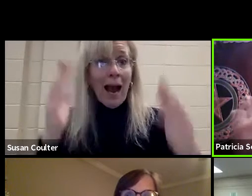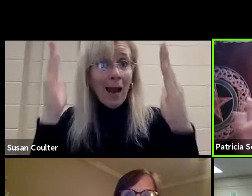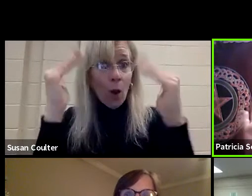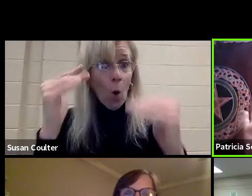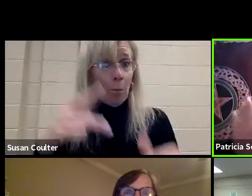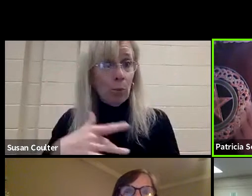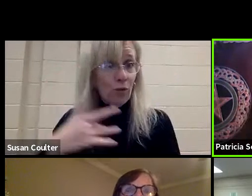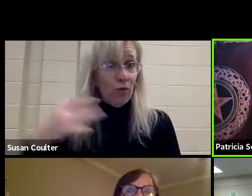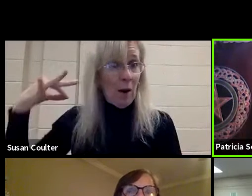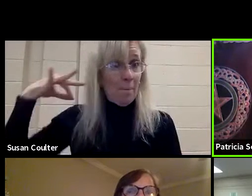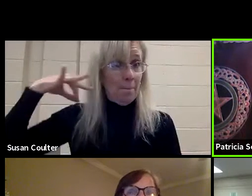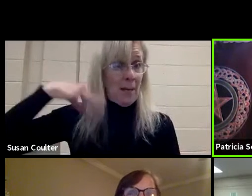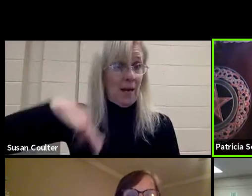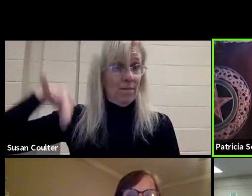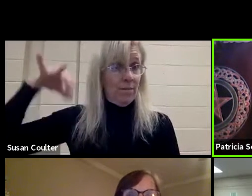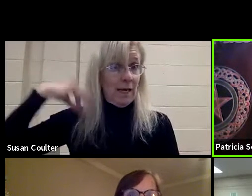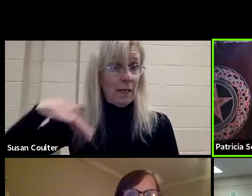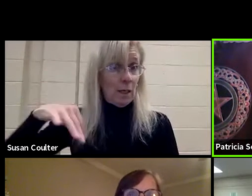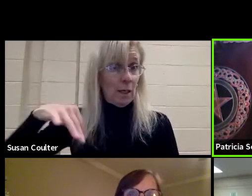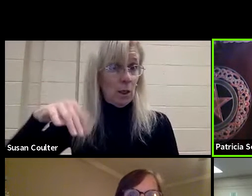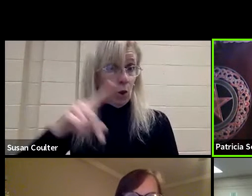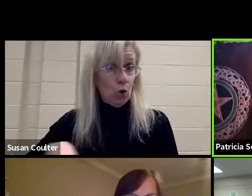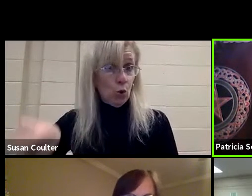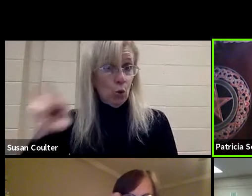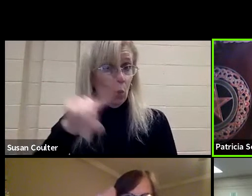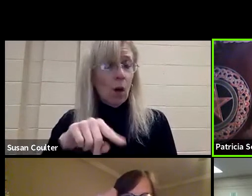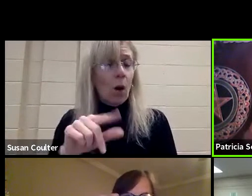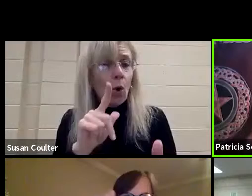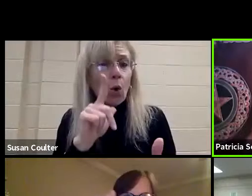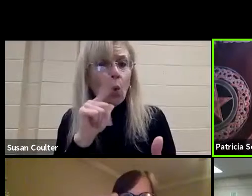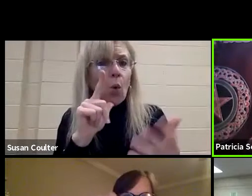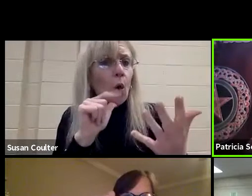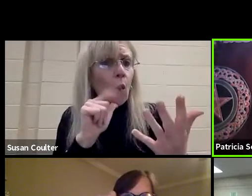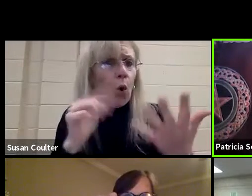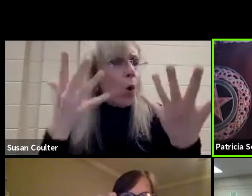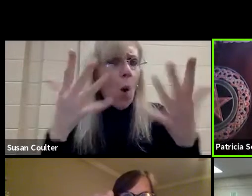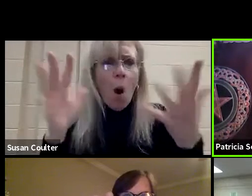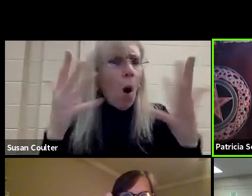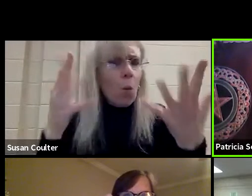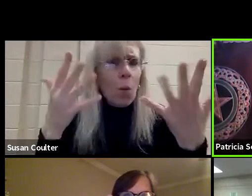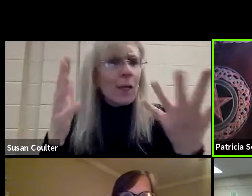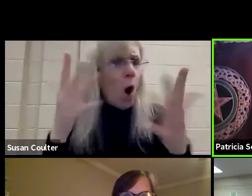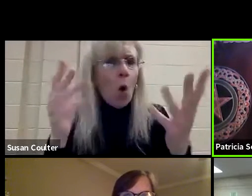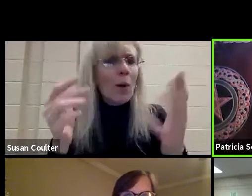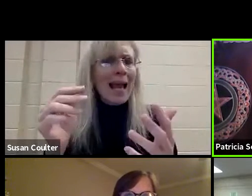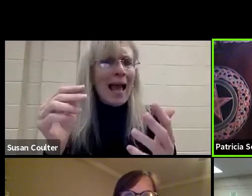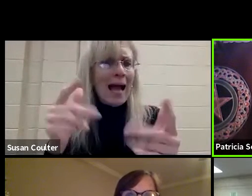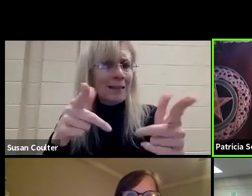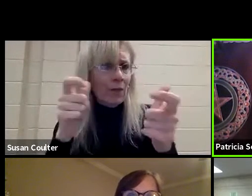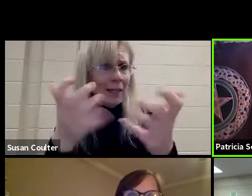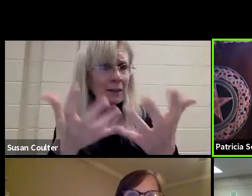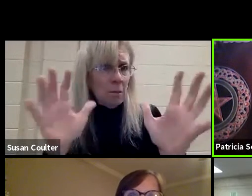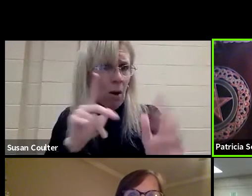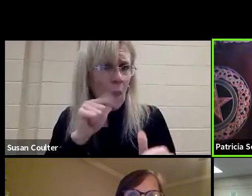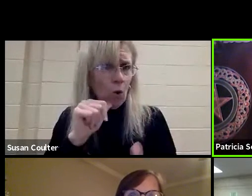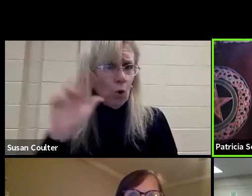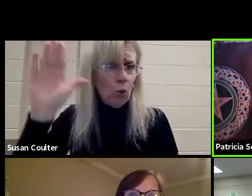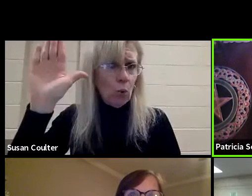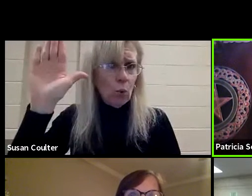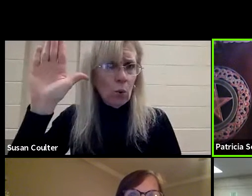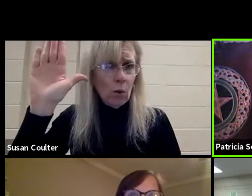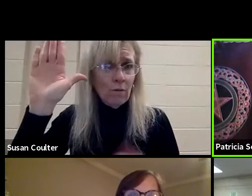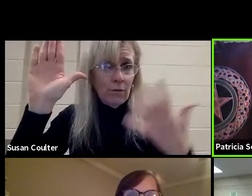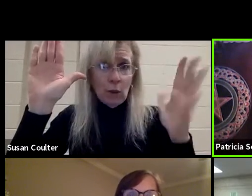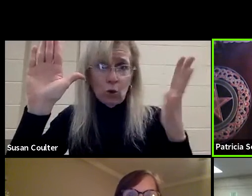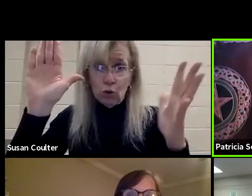Sure. I hope you felt benefit you. Who already has the Instant Pot?